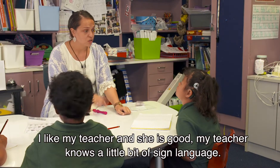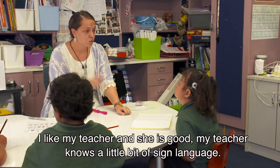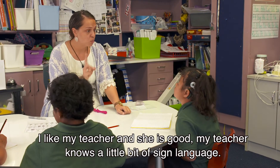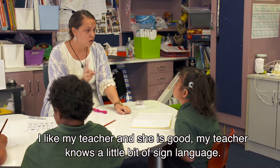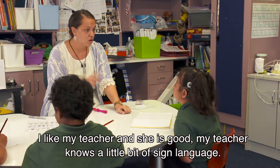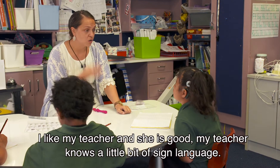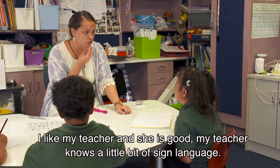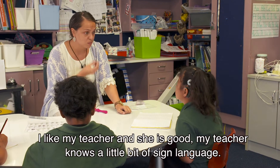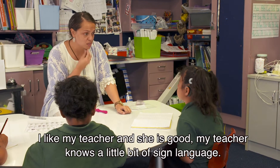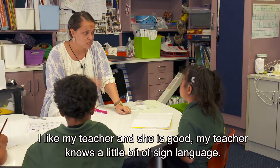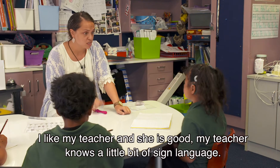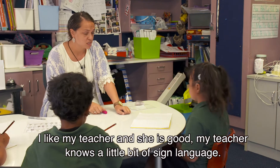You what on Christmas?